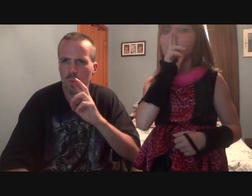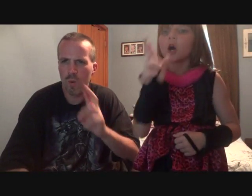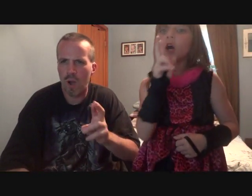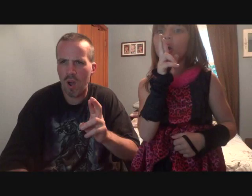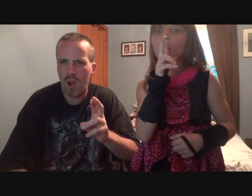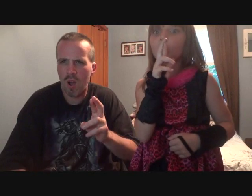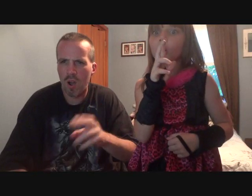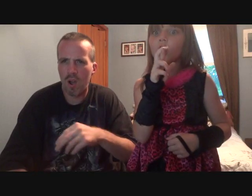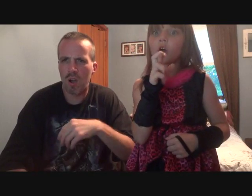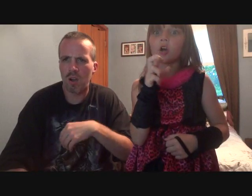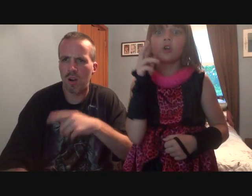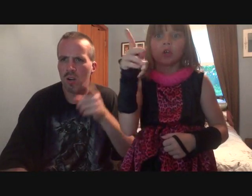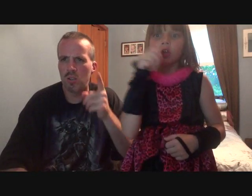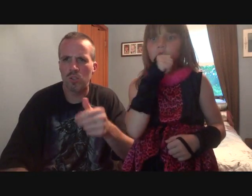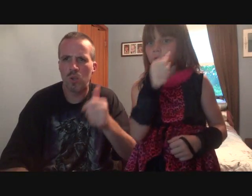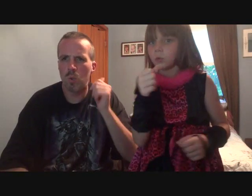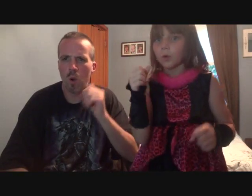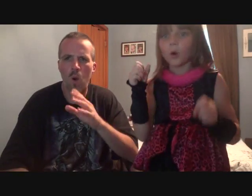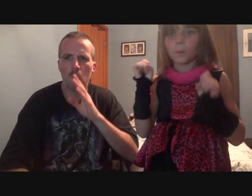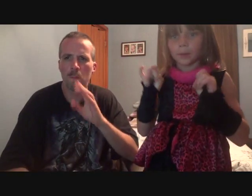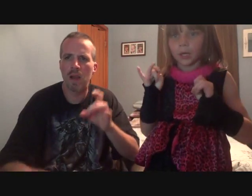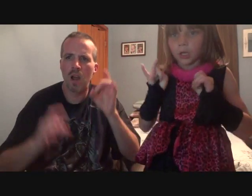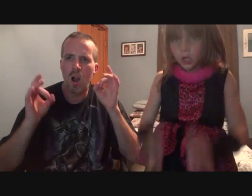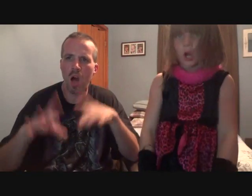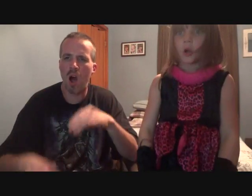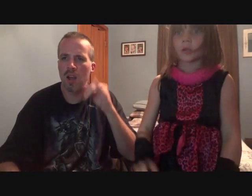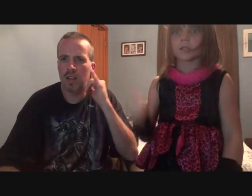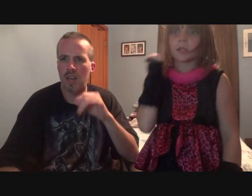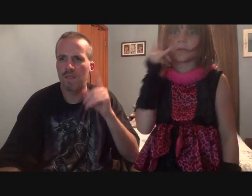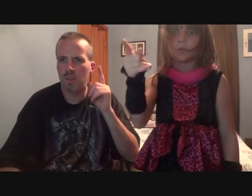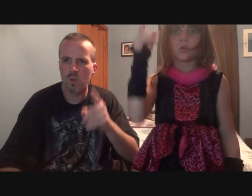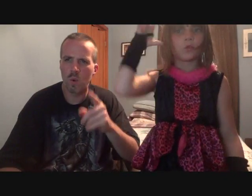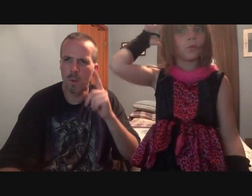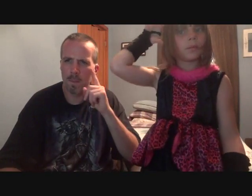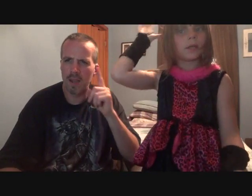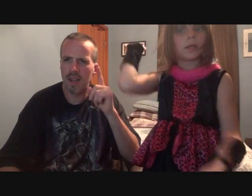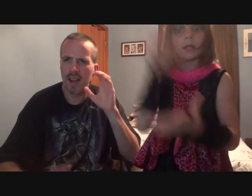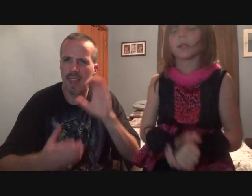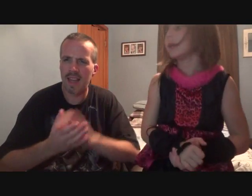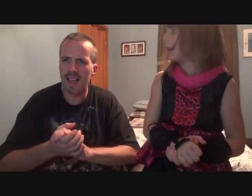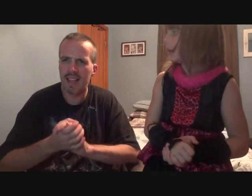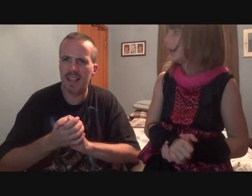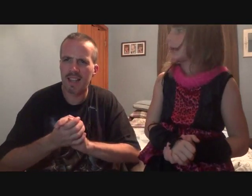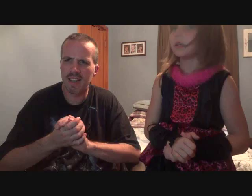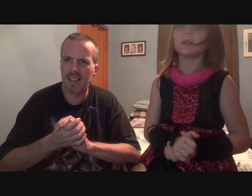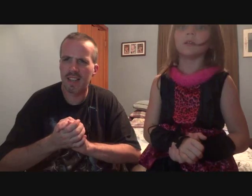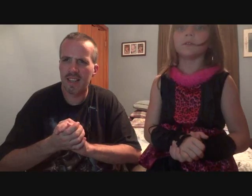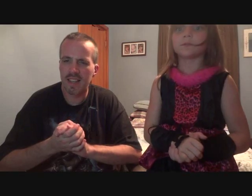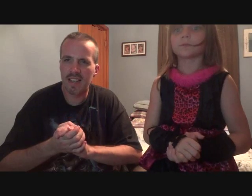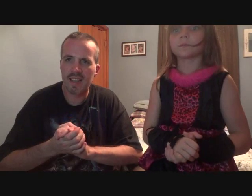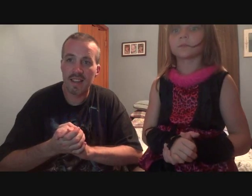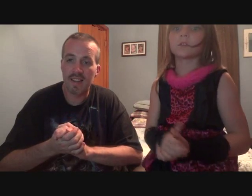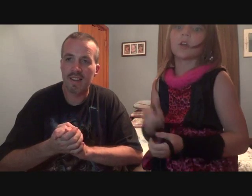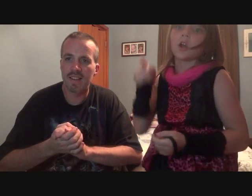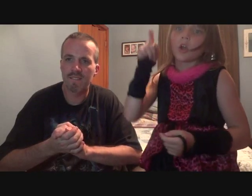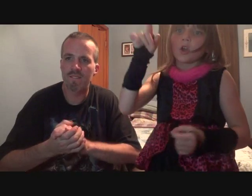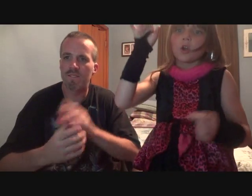are You won't be lost if you believe Oh,